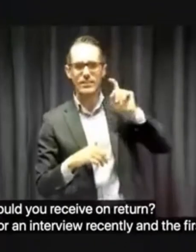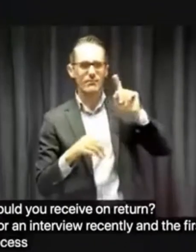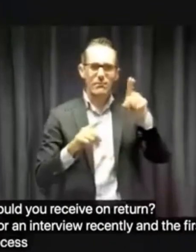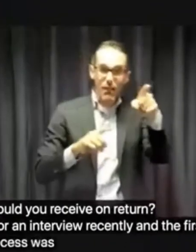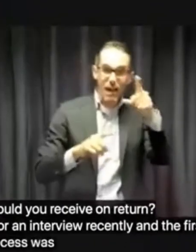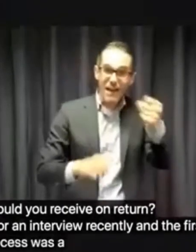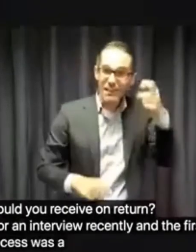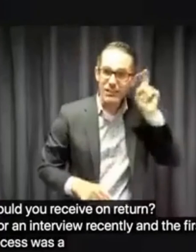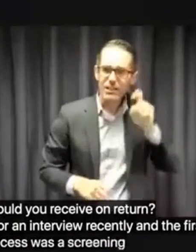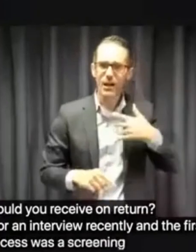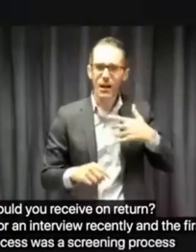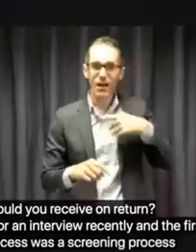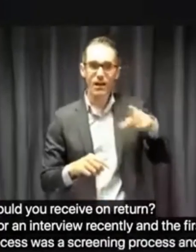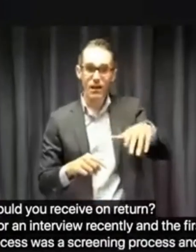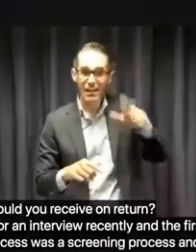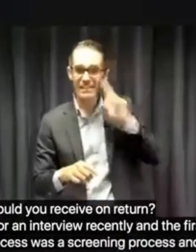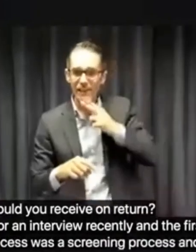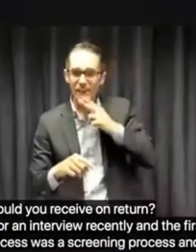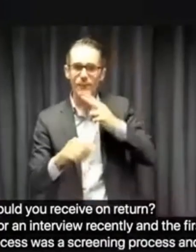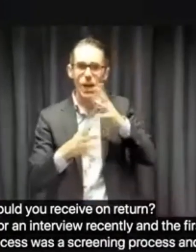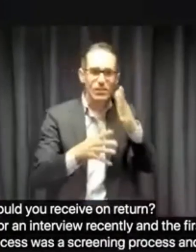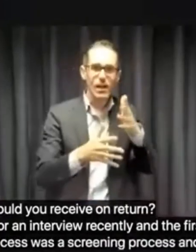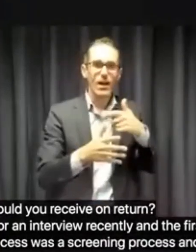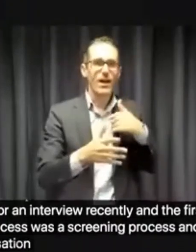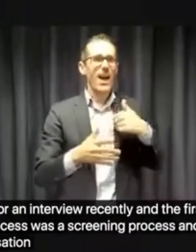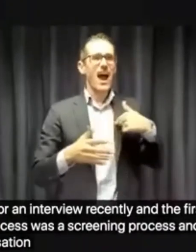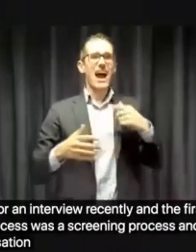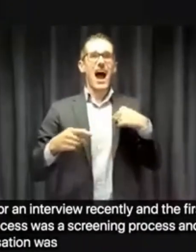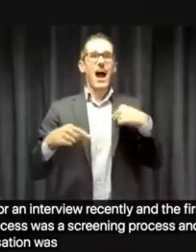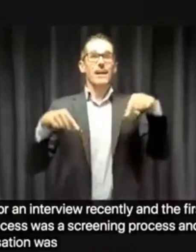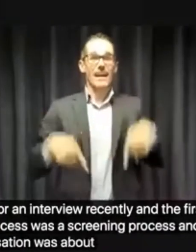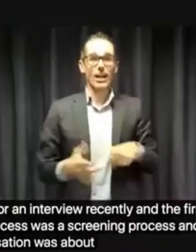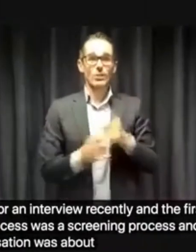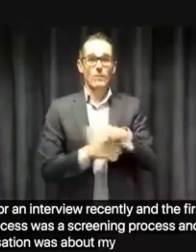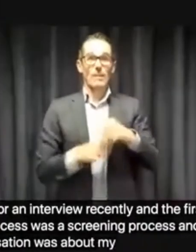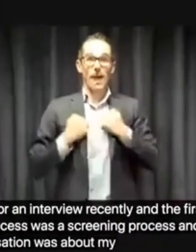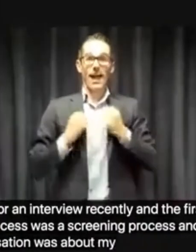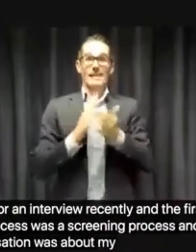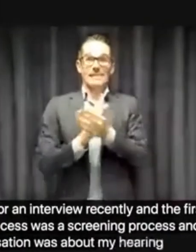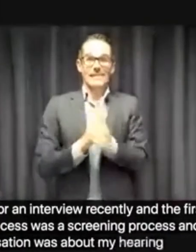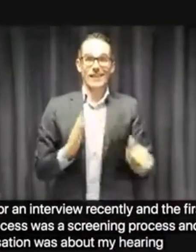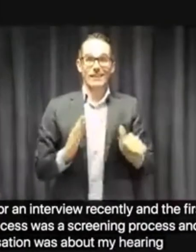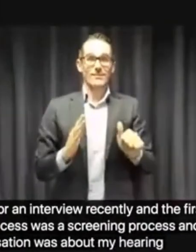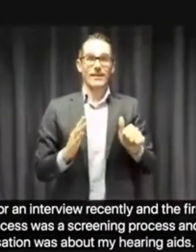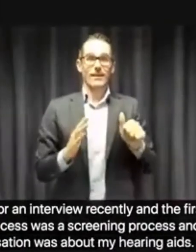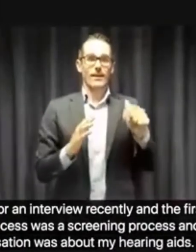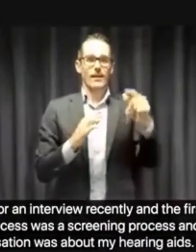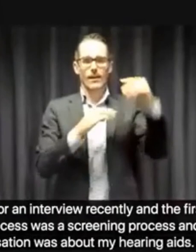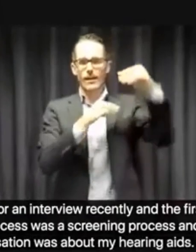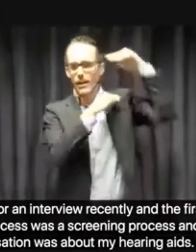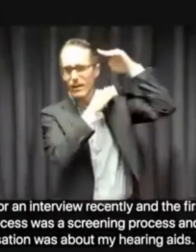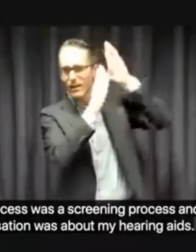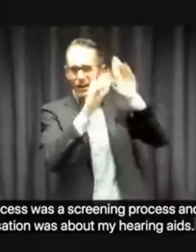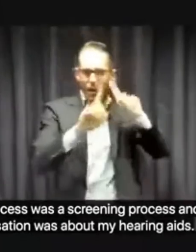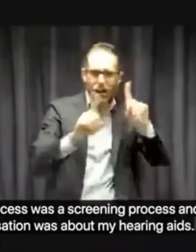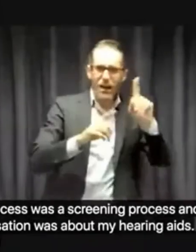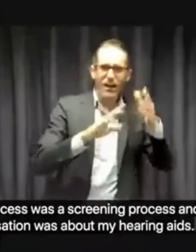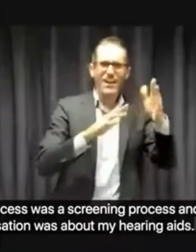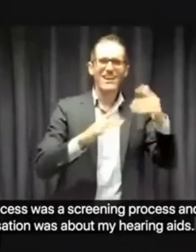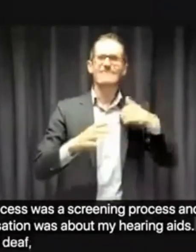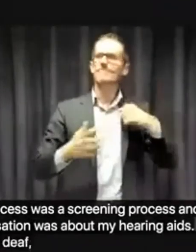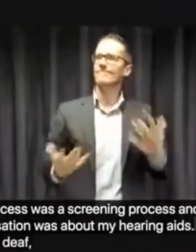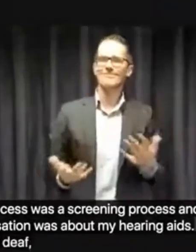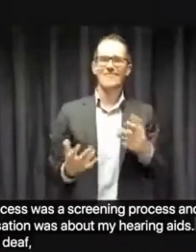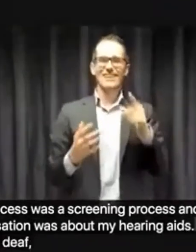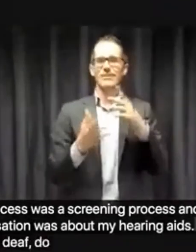conversation was about my hearing aids. And do you wear hearing aids? Oh, wow, I need deaf. Do you use offline? I can find here if we're safe to talk about my skills. But then it was all